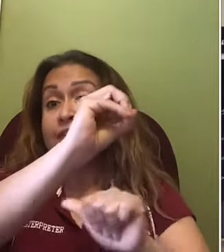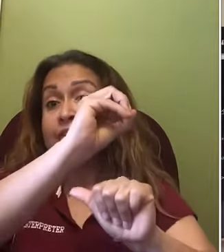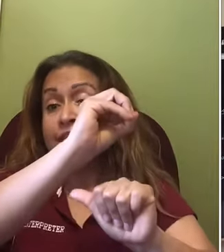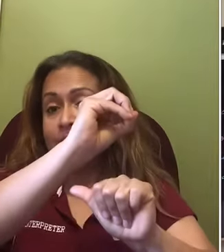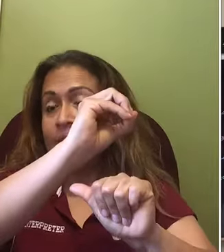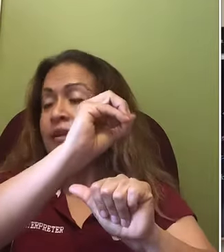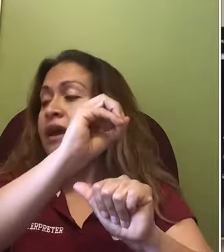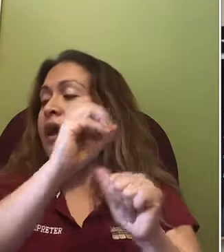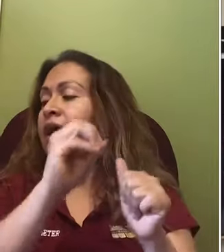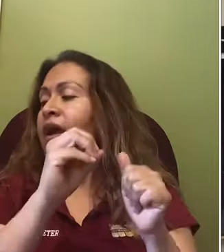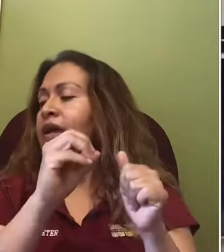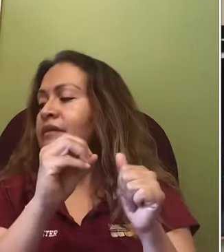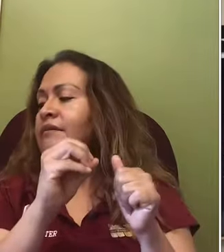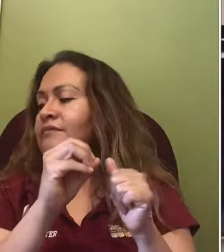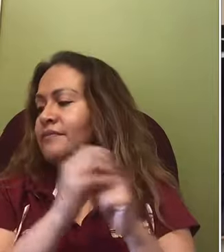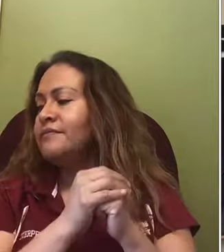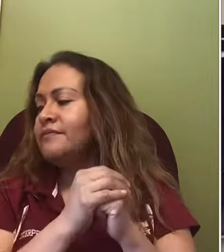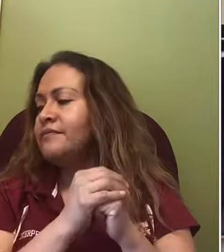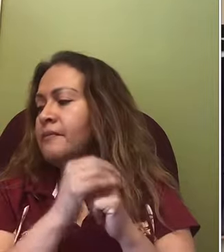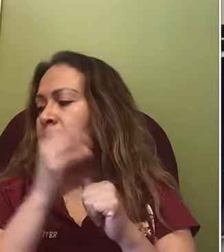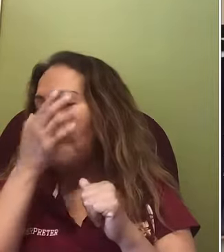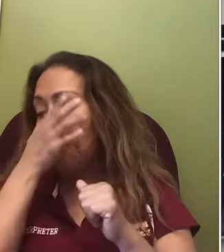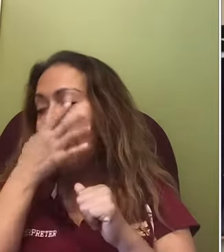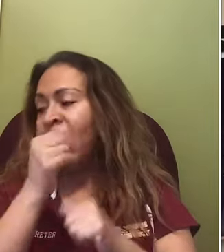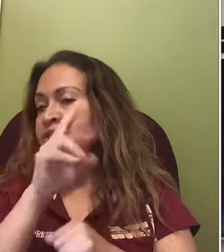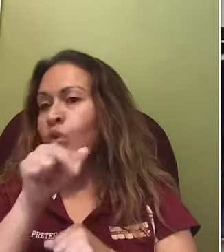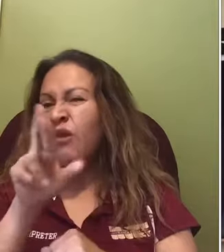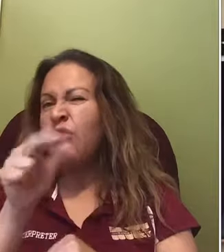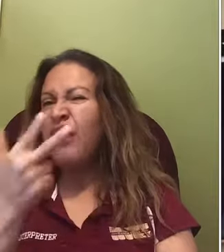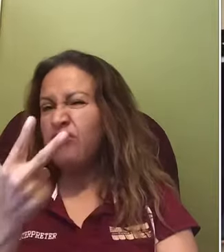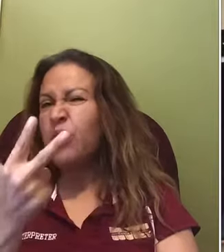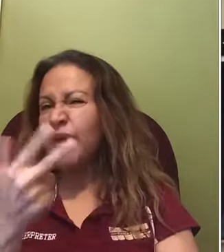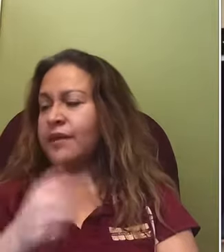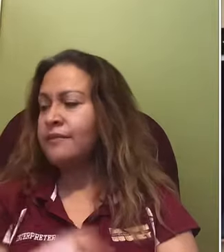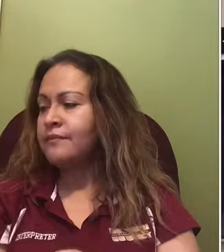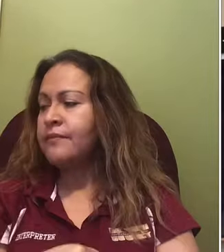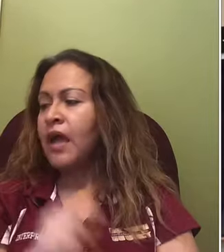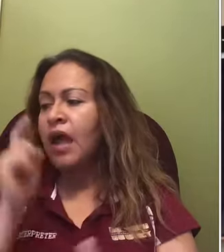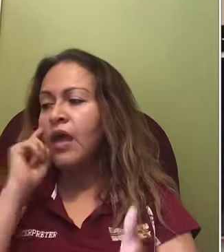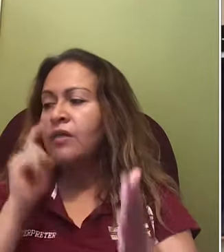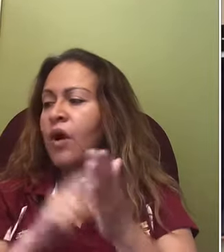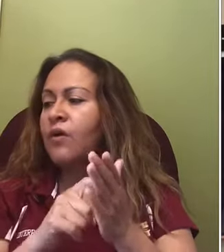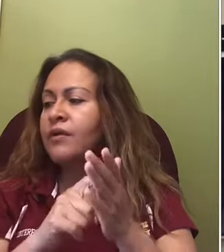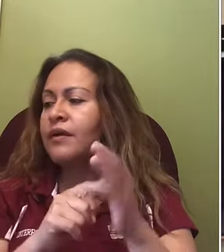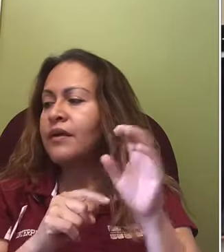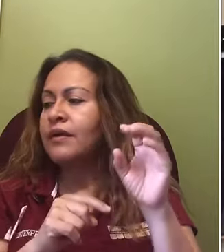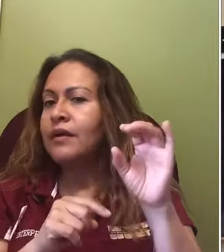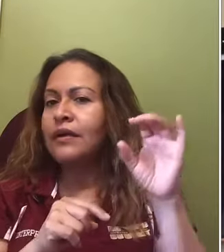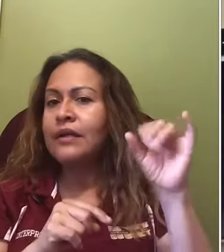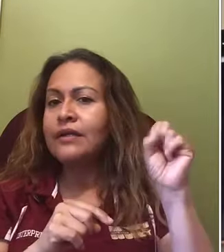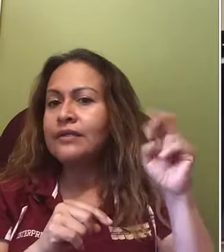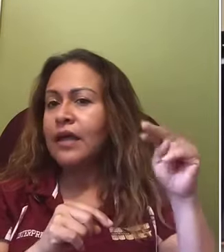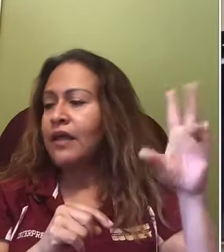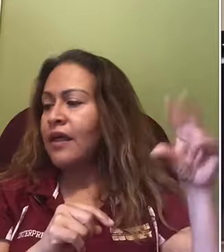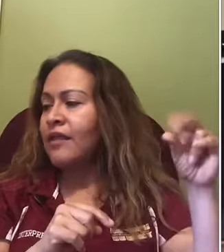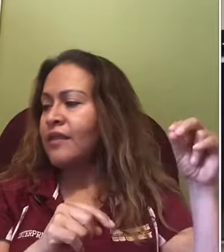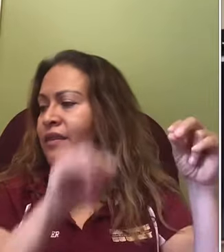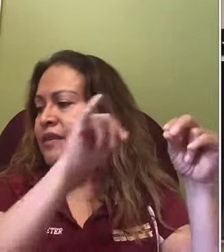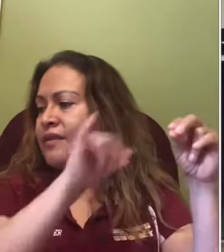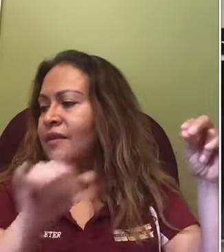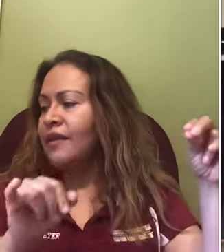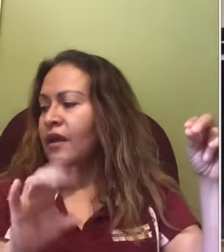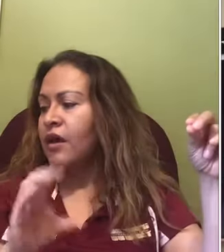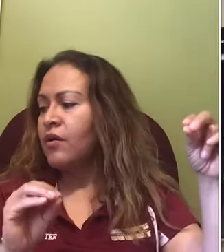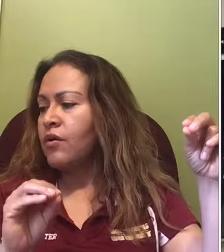just equal to the square root of 3. And I just want to, look how these are related. The sine of 30 degrees is the same thing as the cosine of